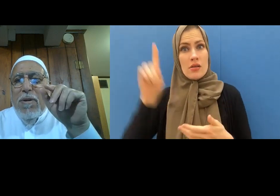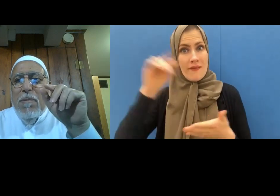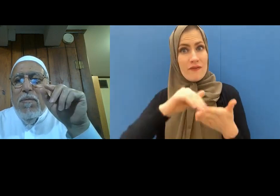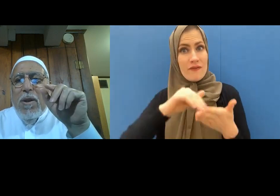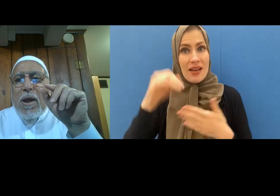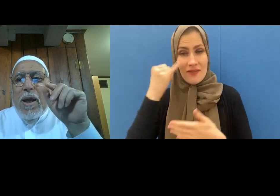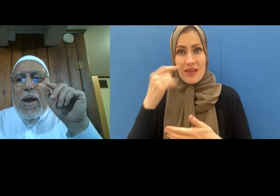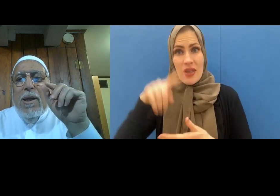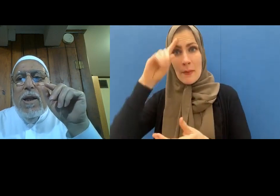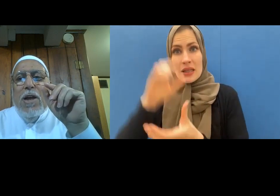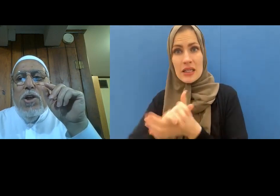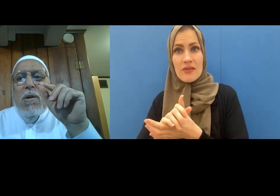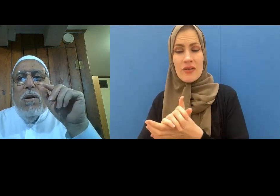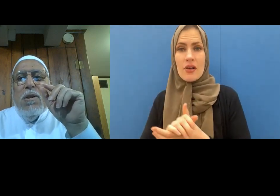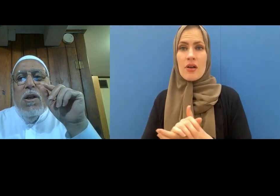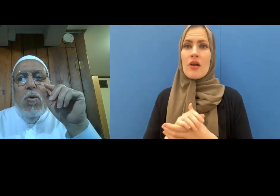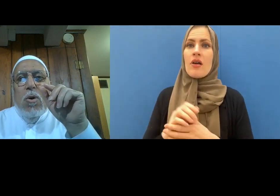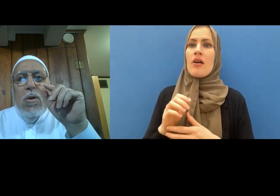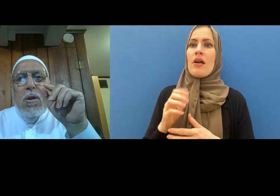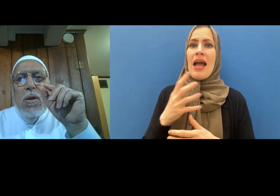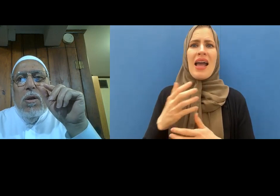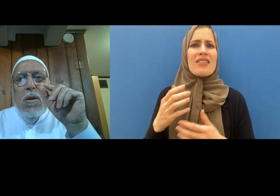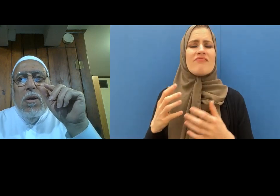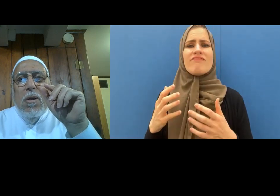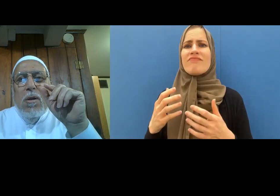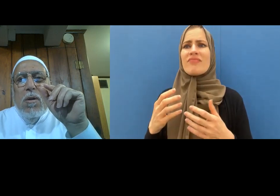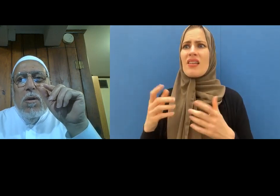believe, and a generous reward